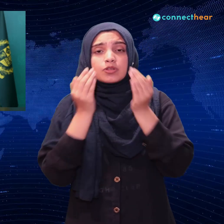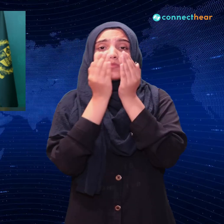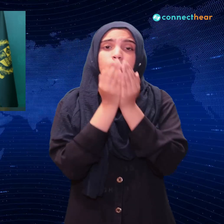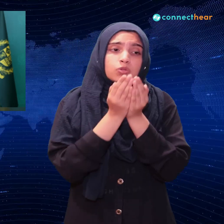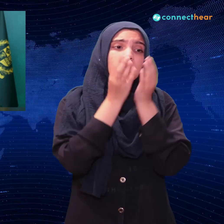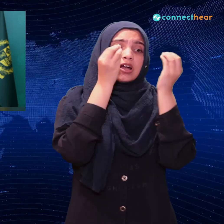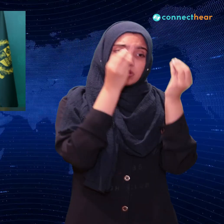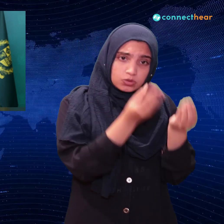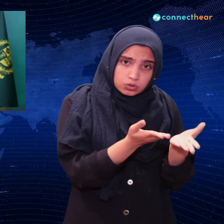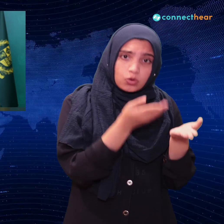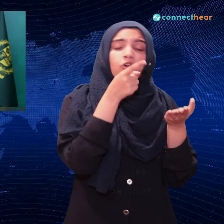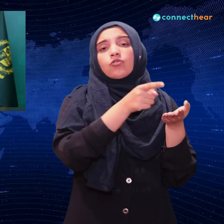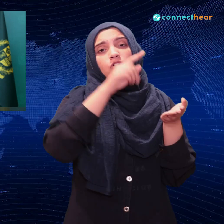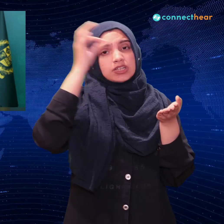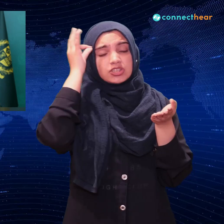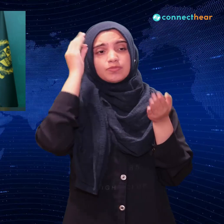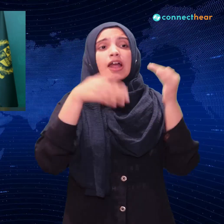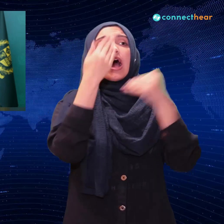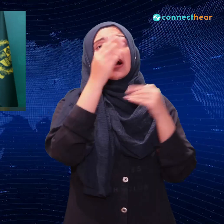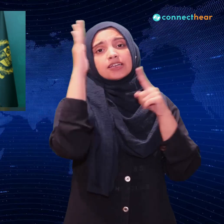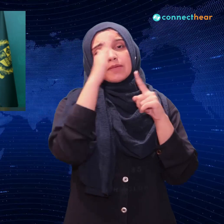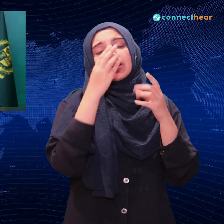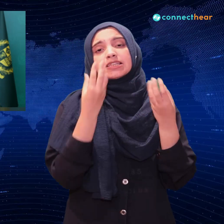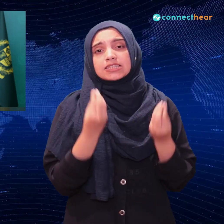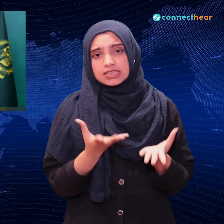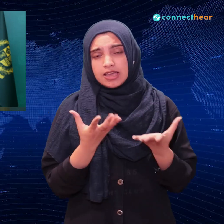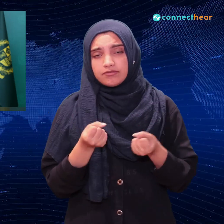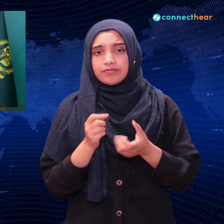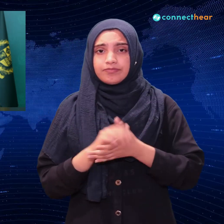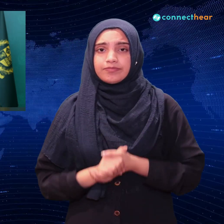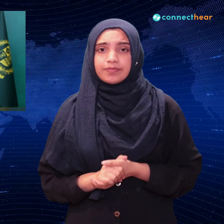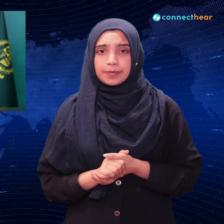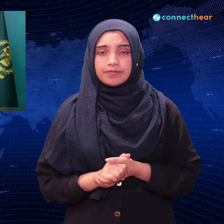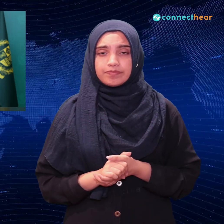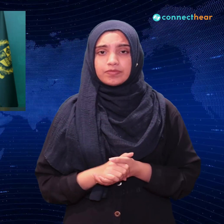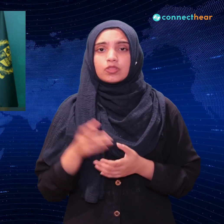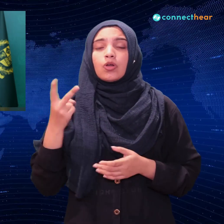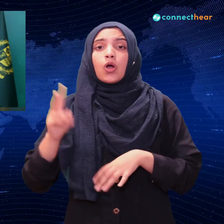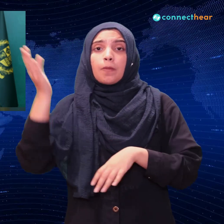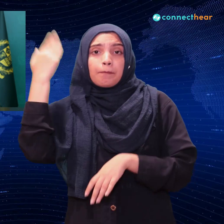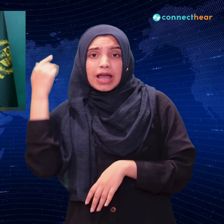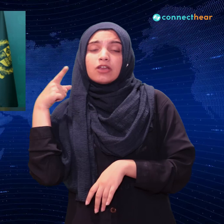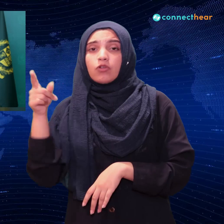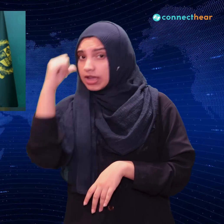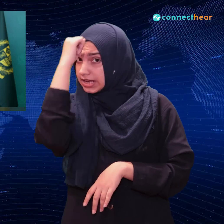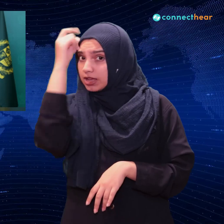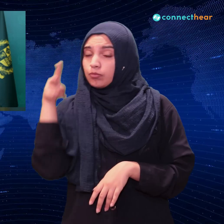people. Last February, we reaffirmed the 2003 ceasefire understanding along the line of